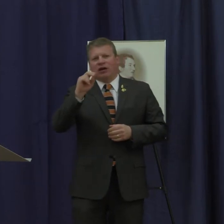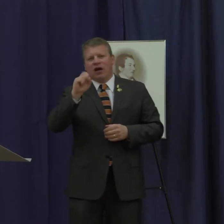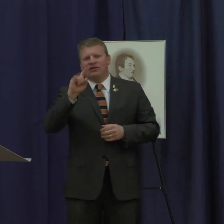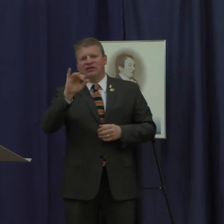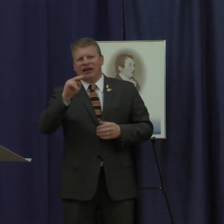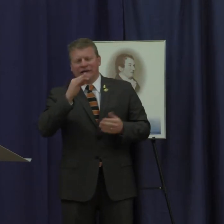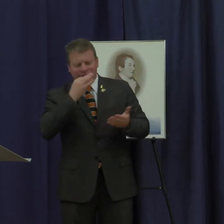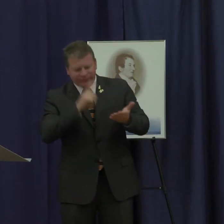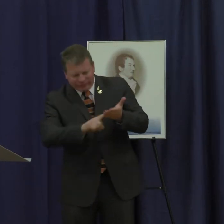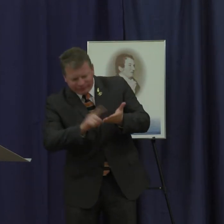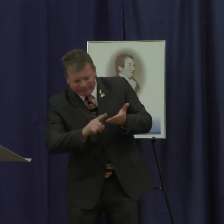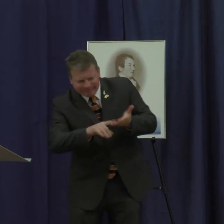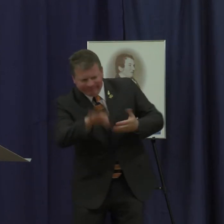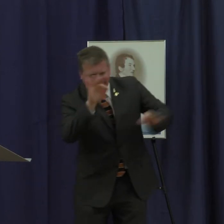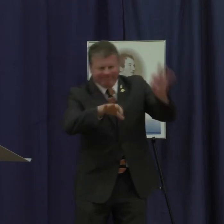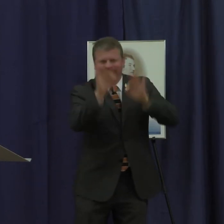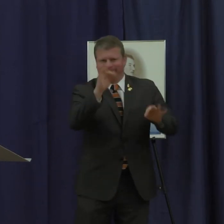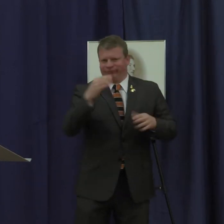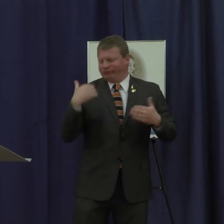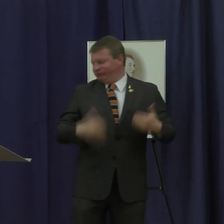She's a wonderful diagnostician.